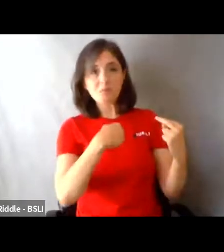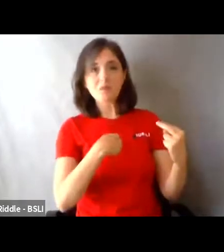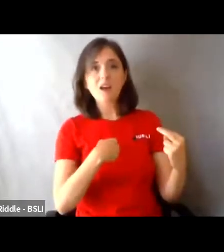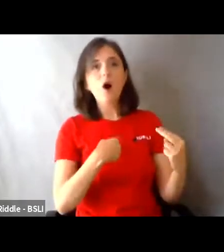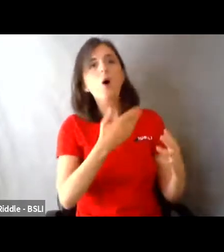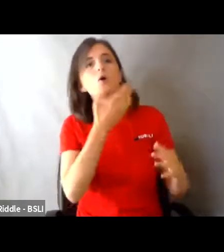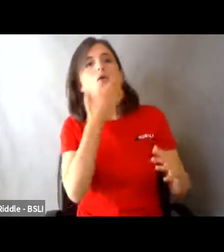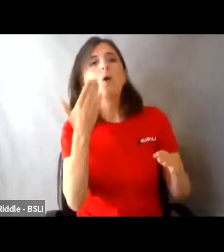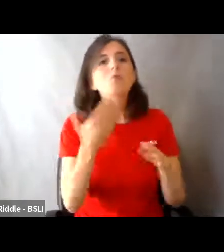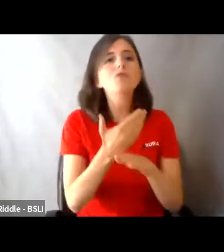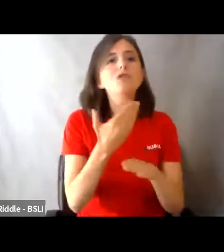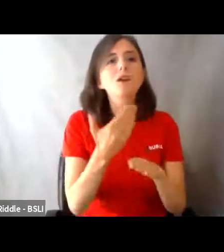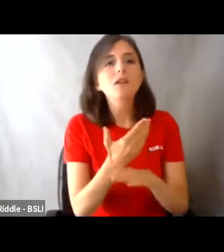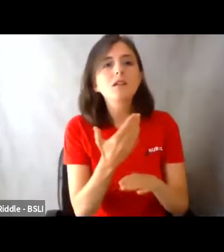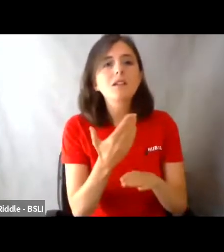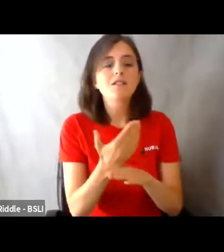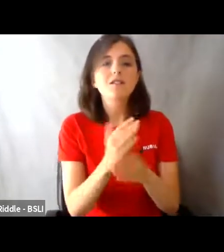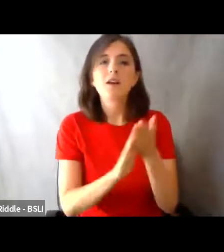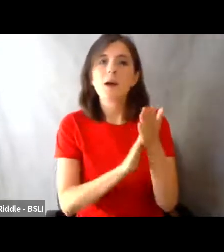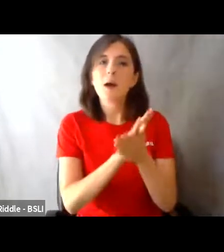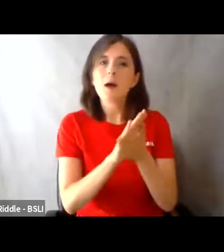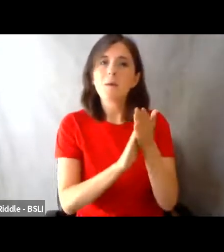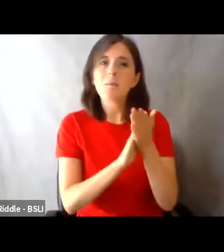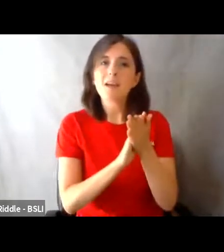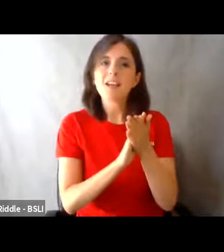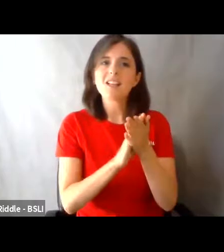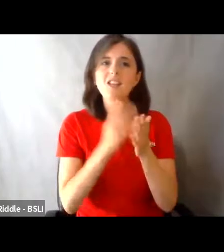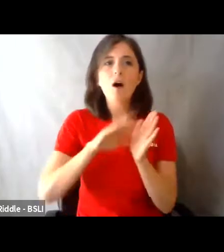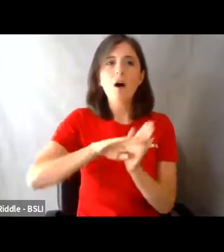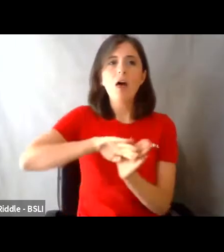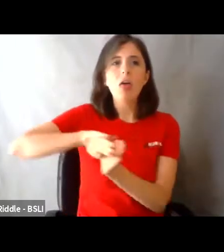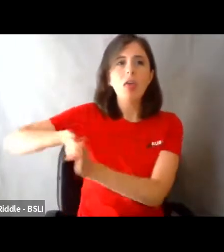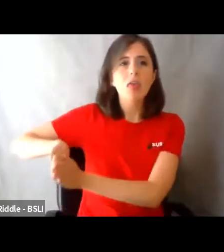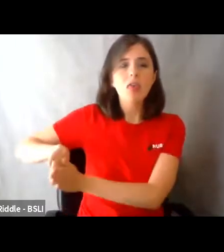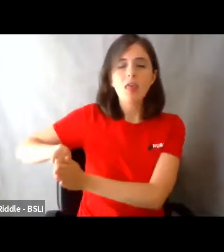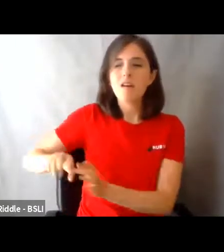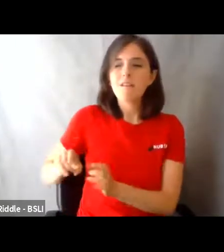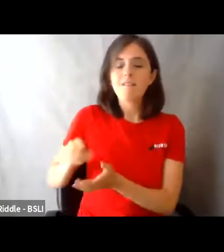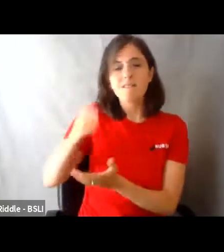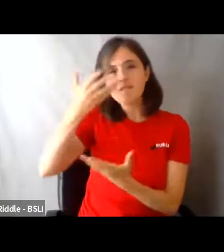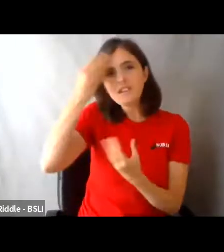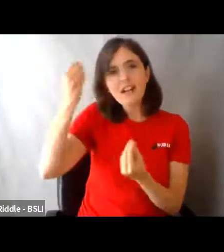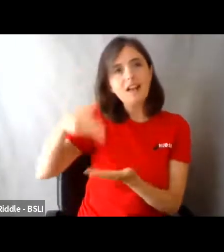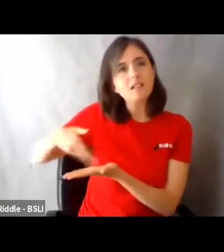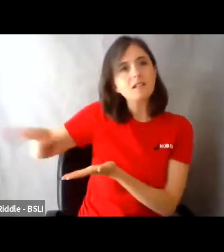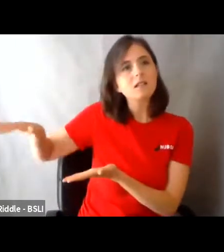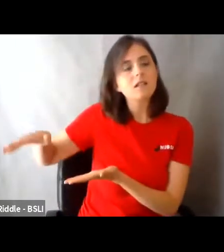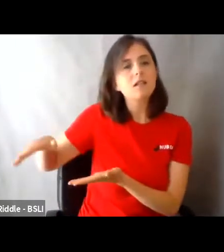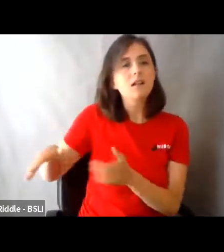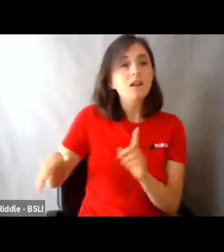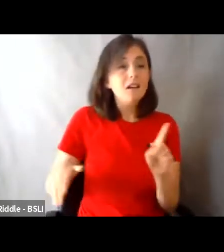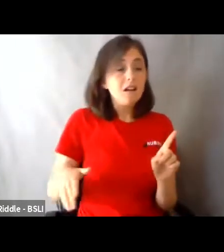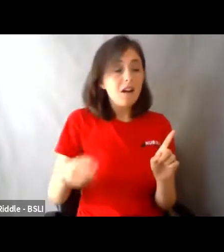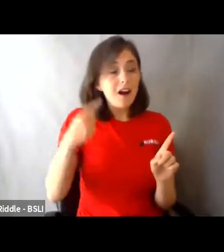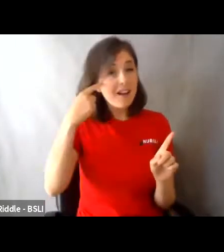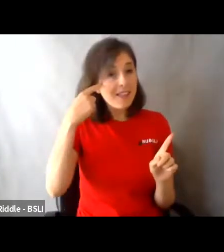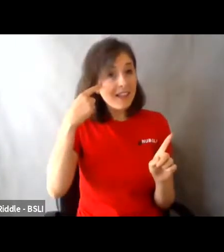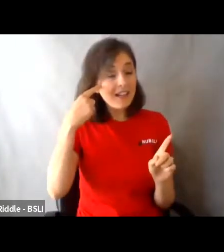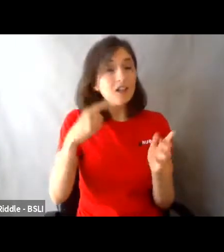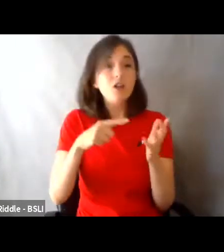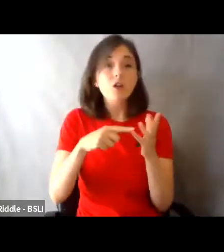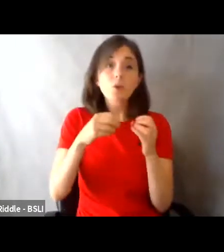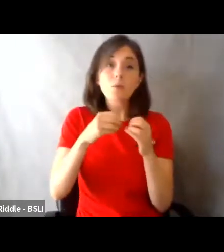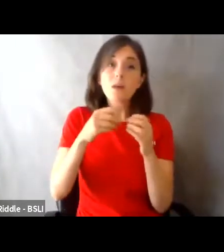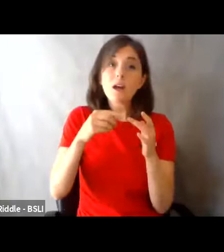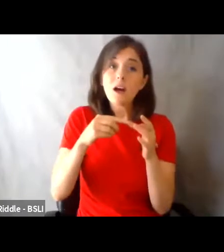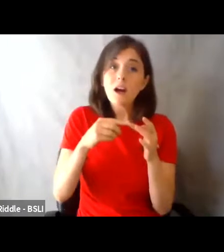some, then we tend to be just put to one side. And I think that universal basic income is a way that